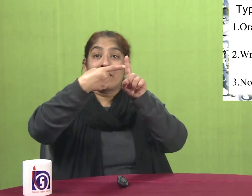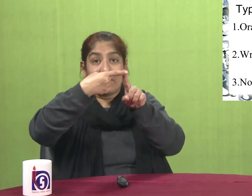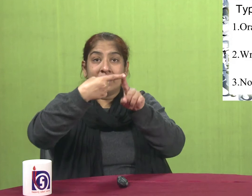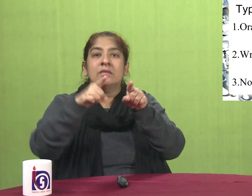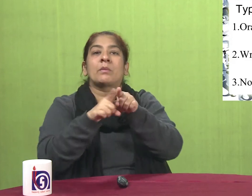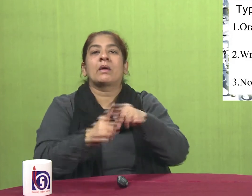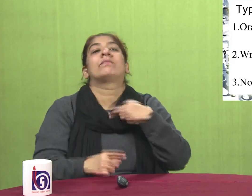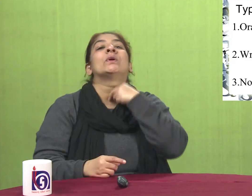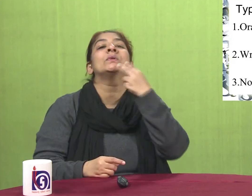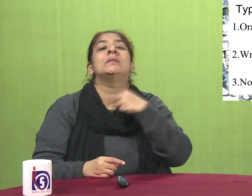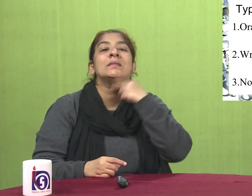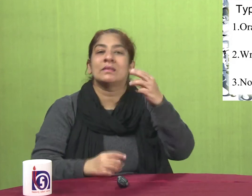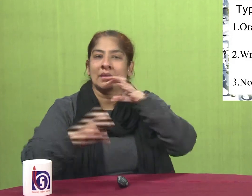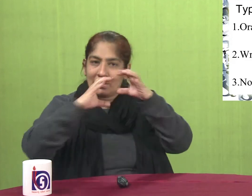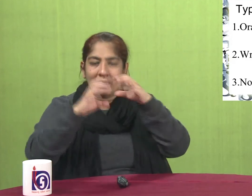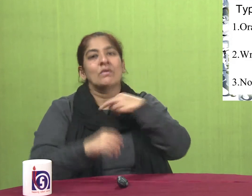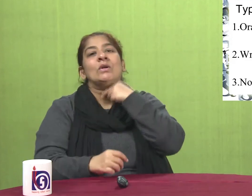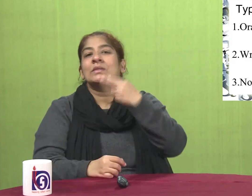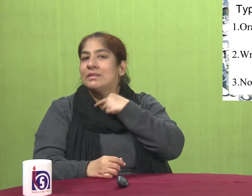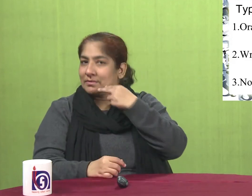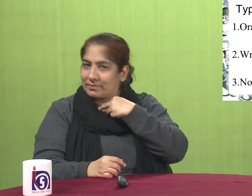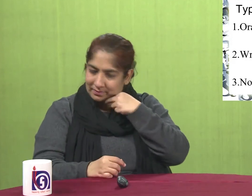First is oral communication.